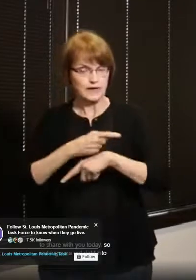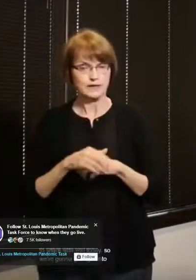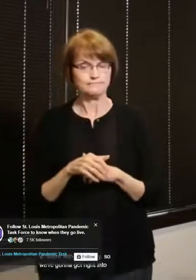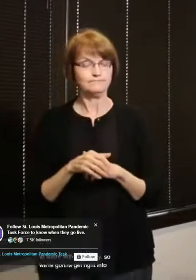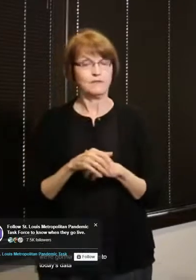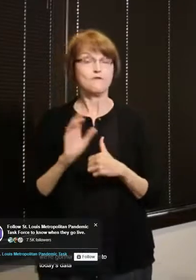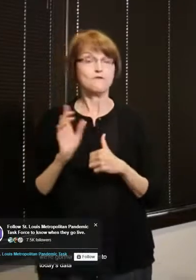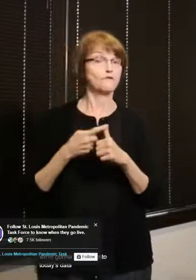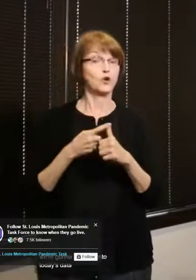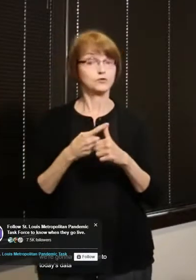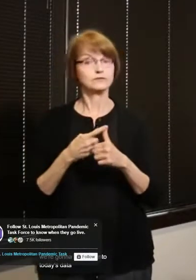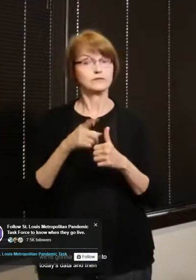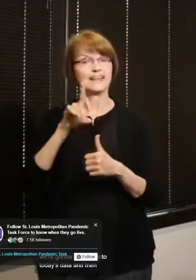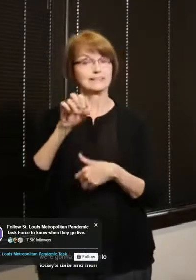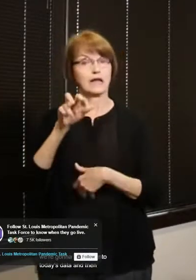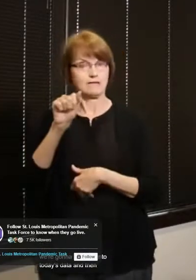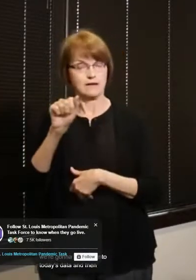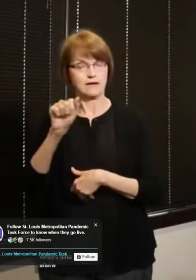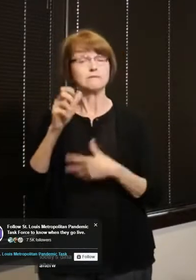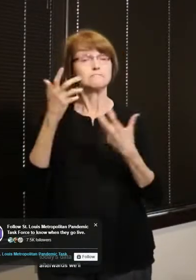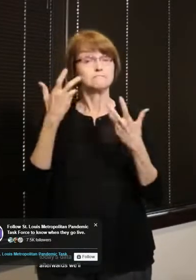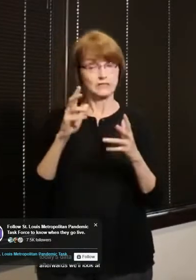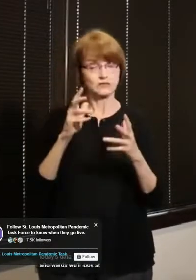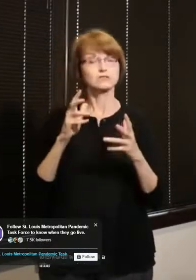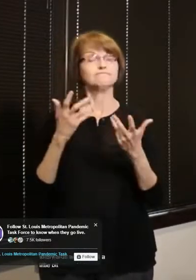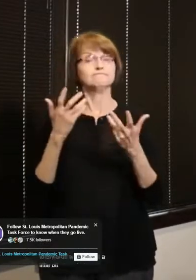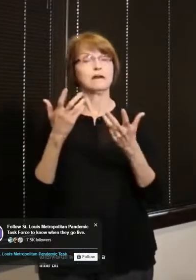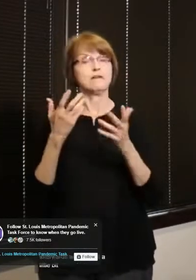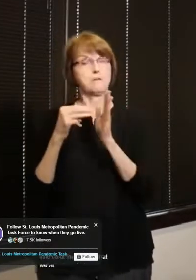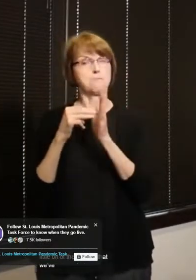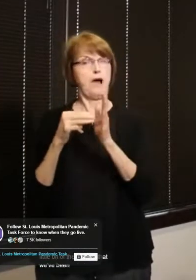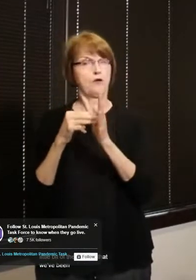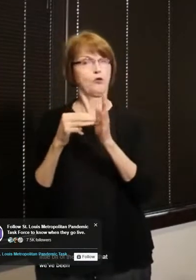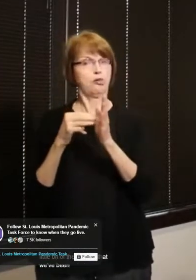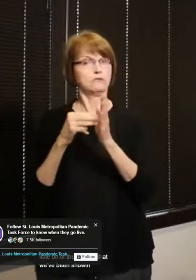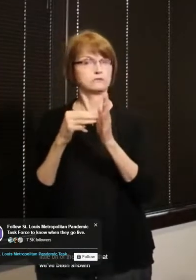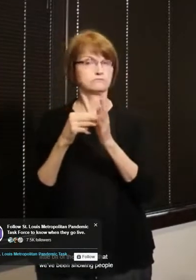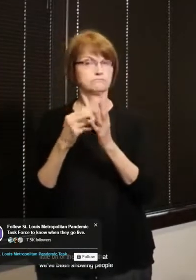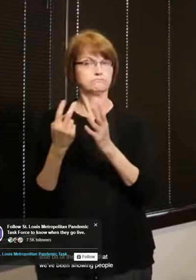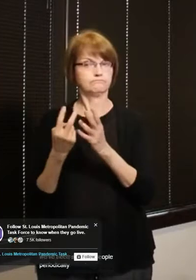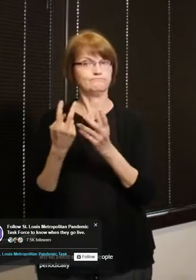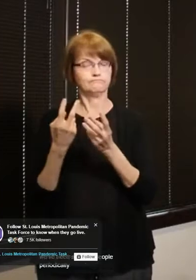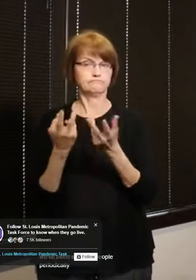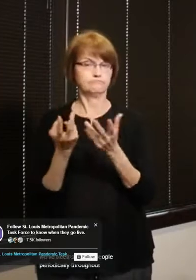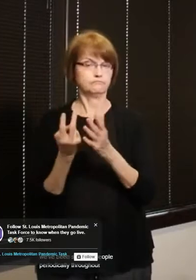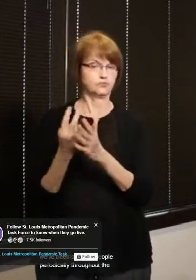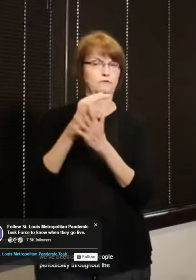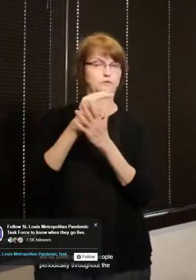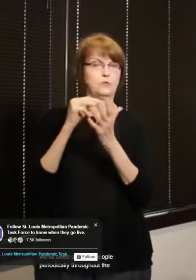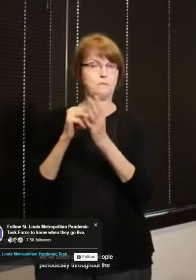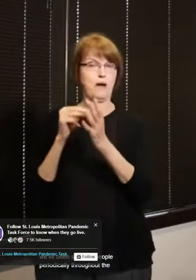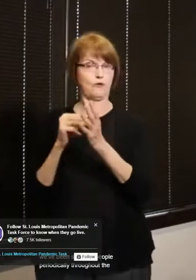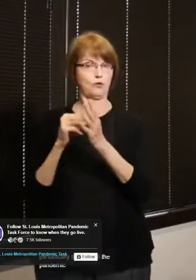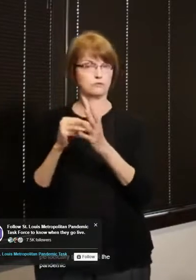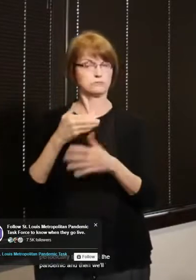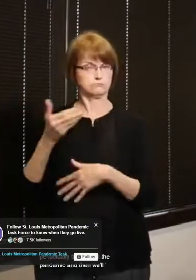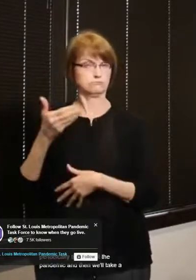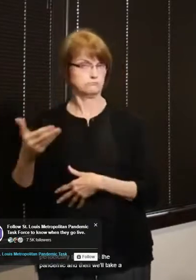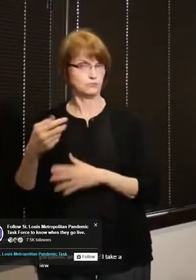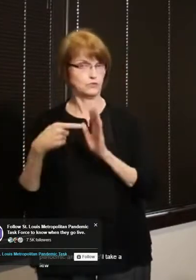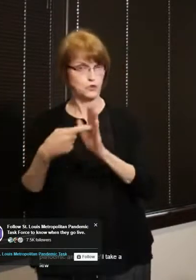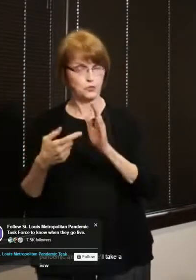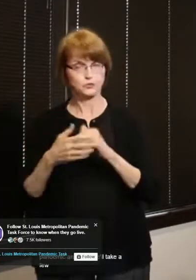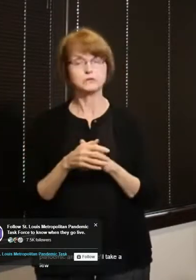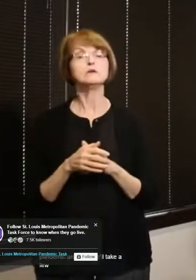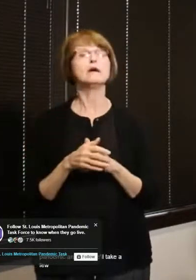data. And then afterwards, we'll look at a little bit at the models that we've been showing people periodically throughout the pandemic. And then we'll take a few